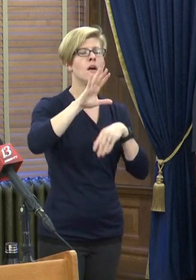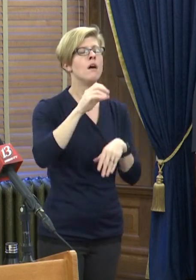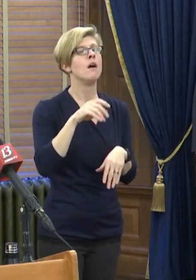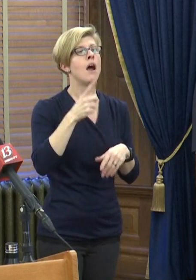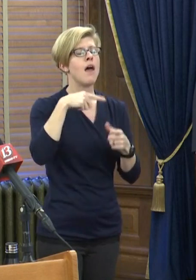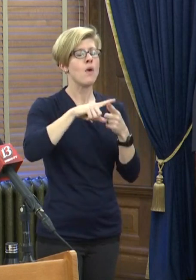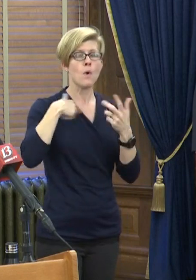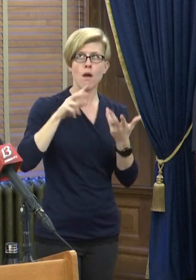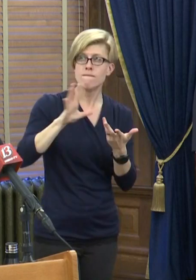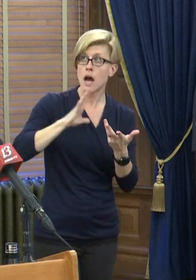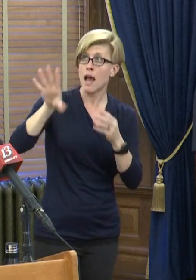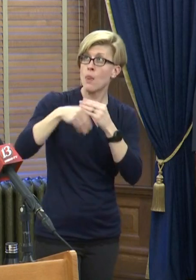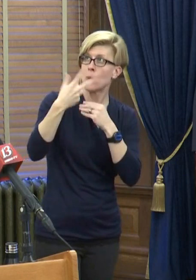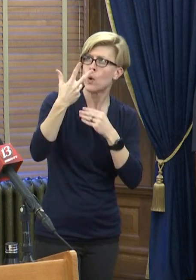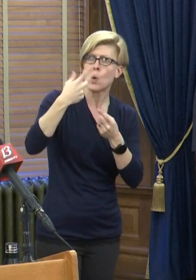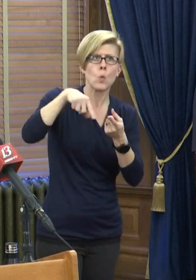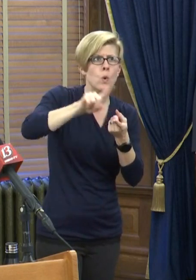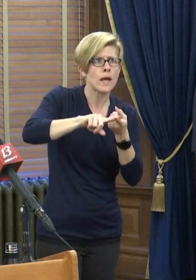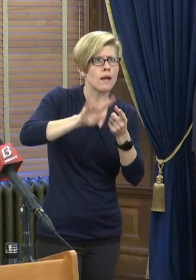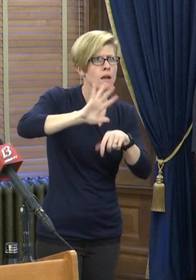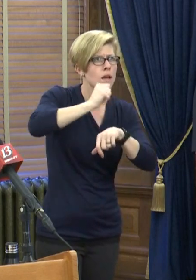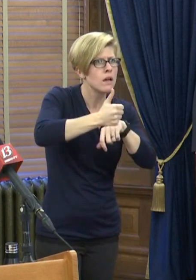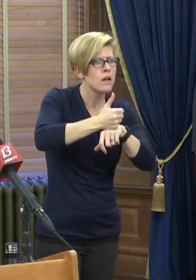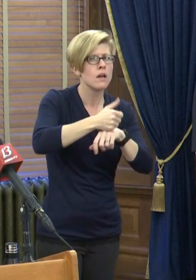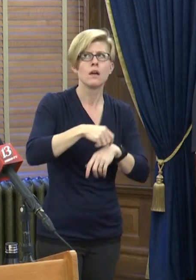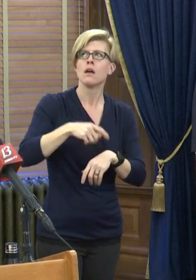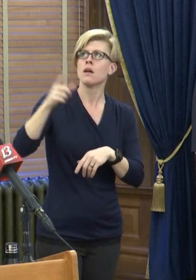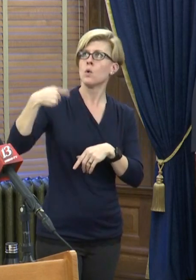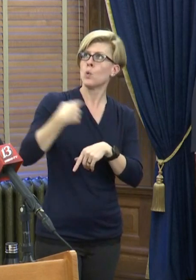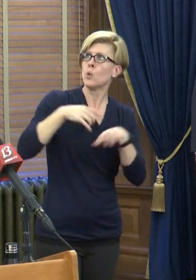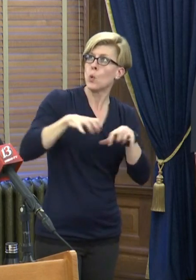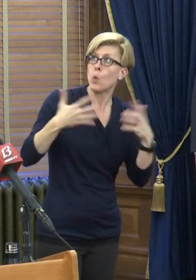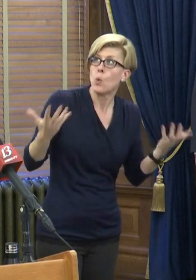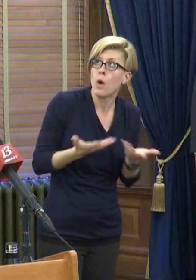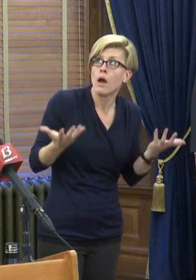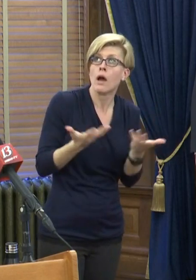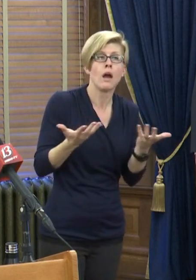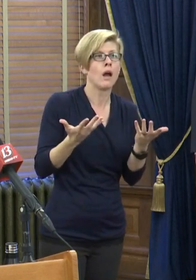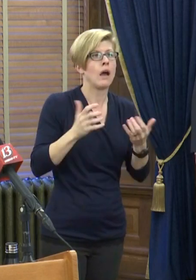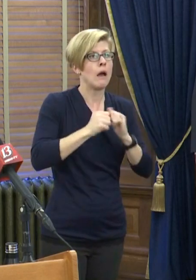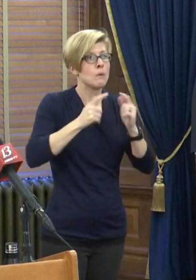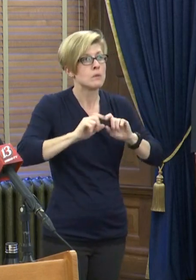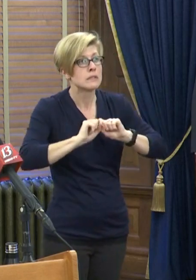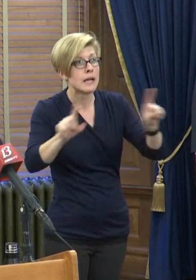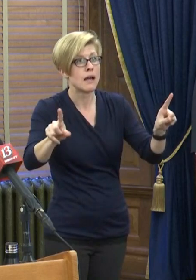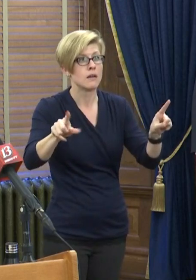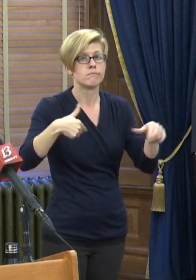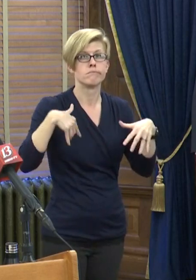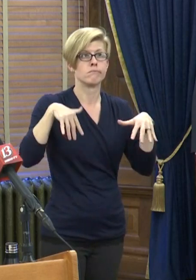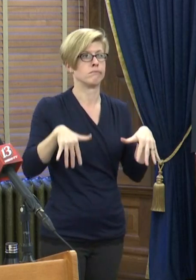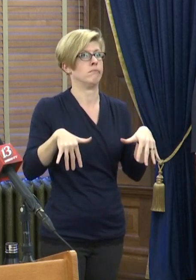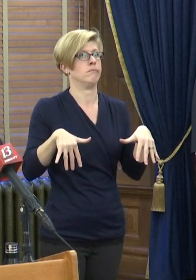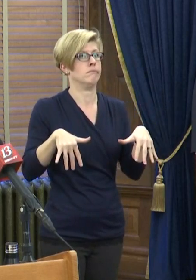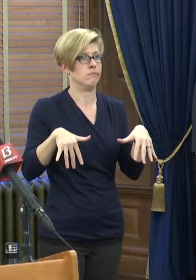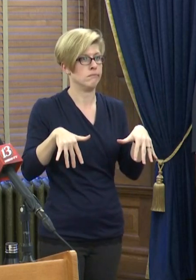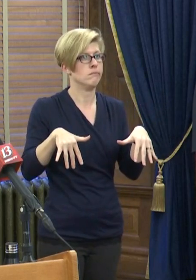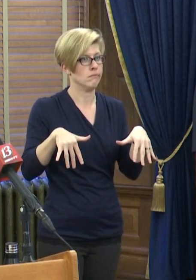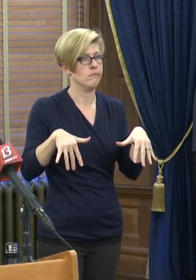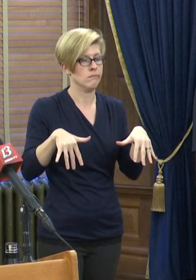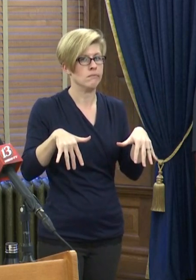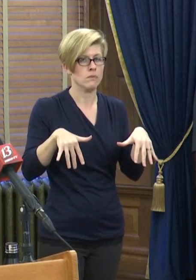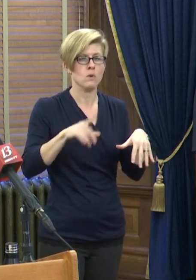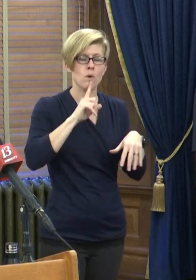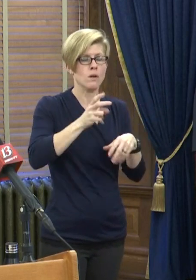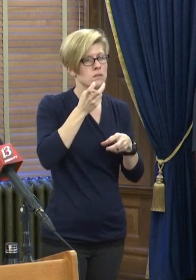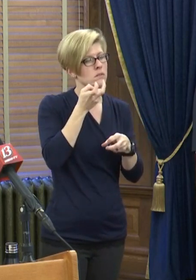act and what the action would require of us to administer those programs was really an